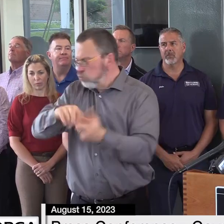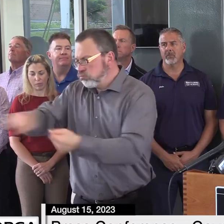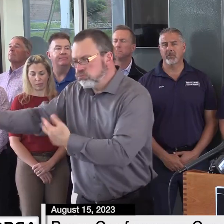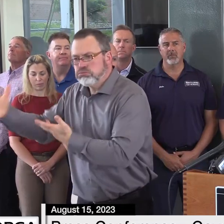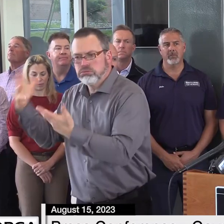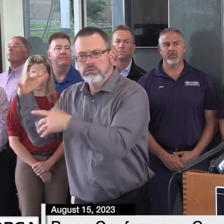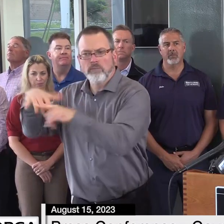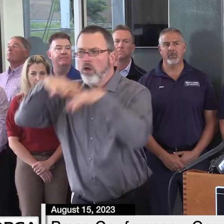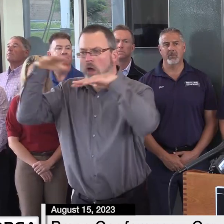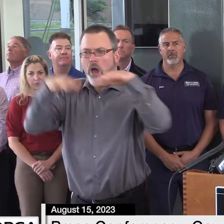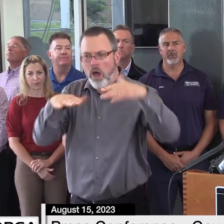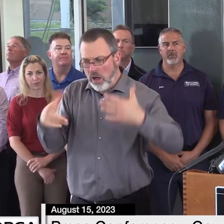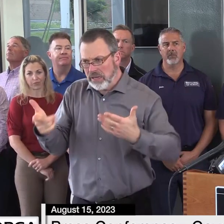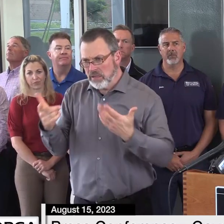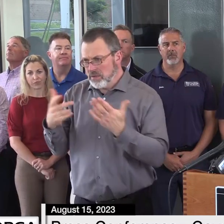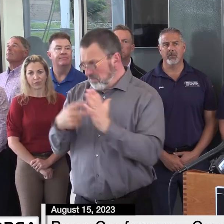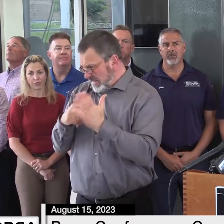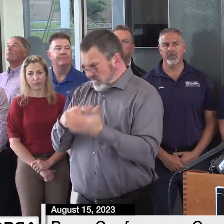FEMA?